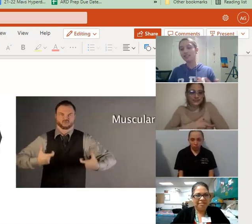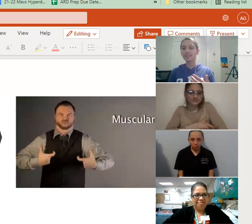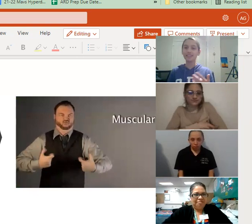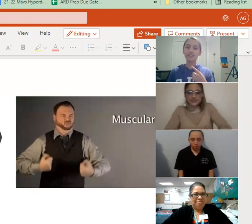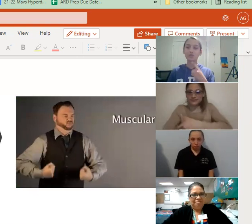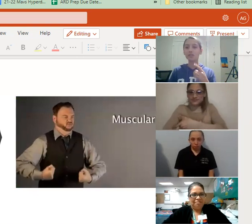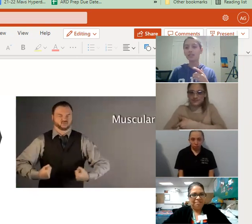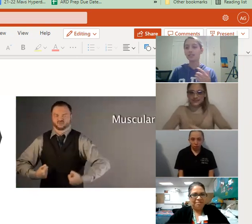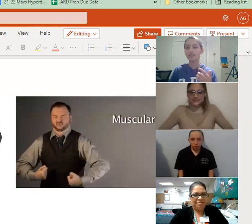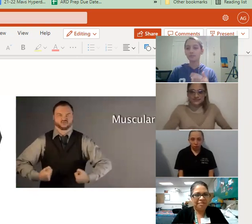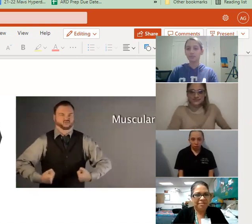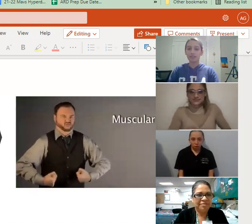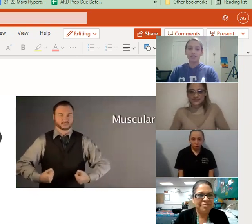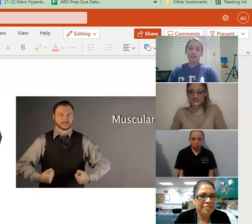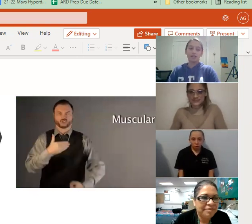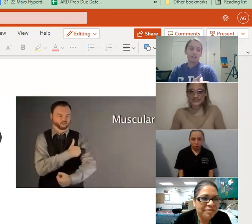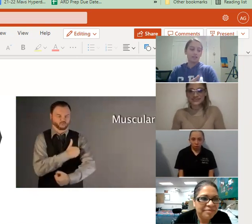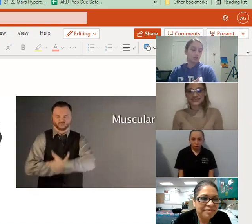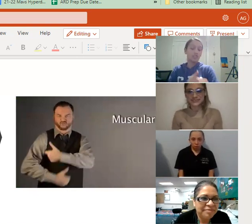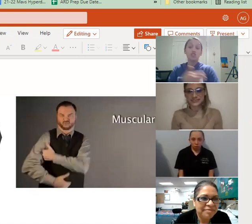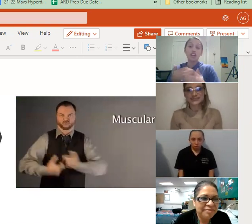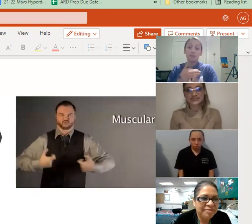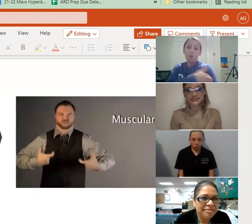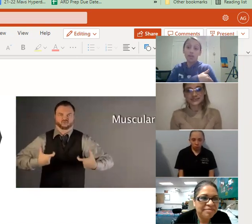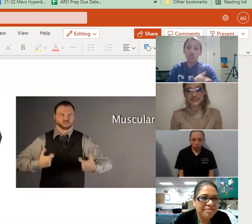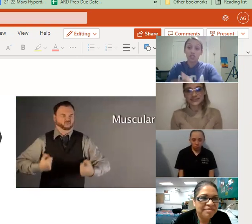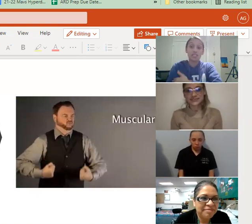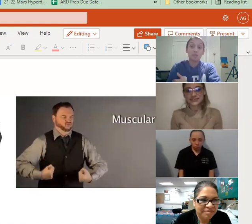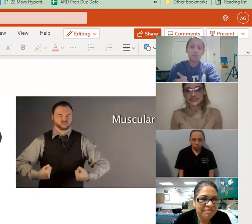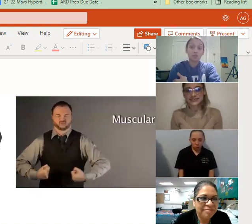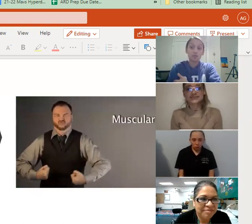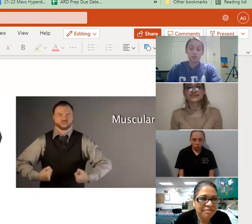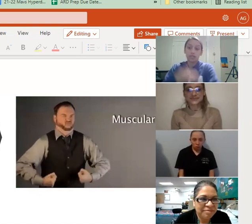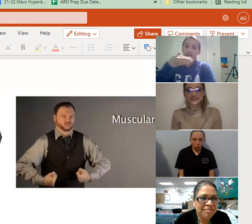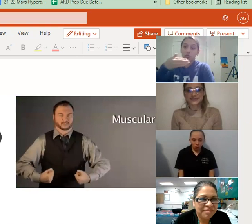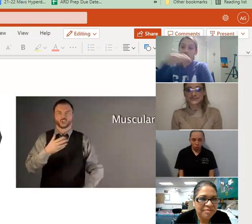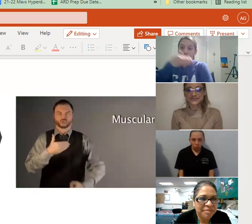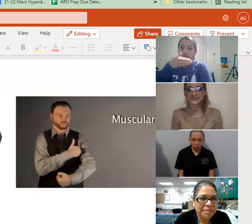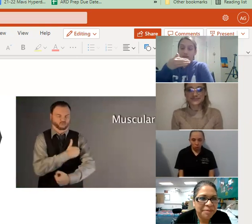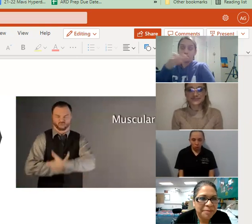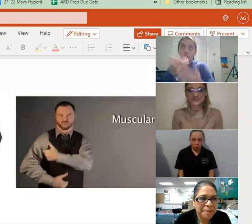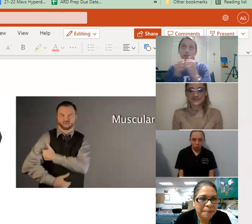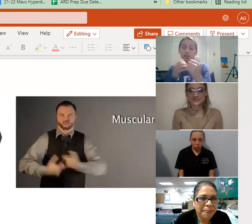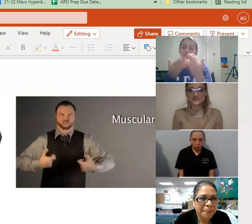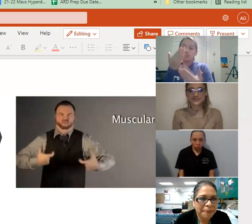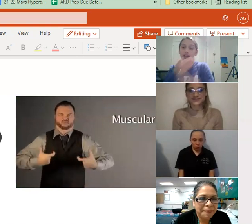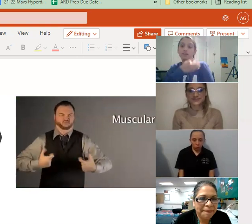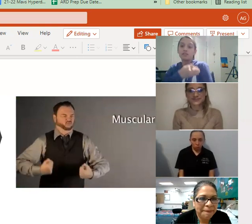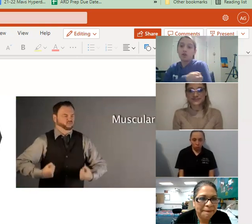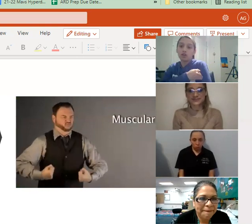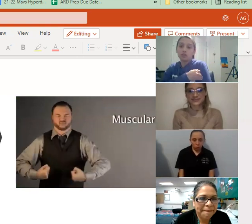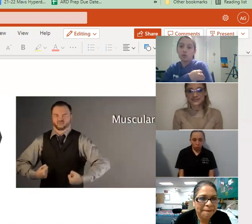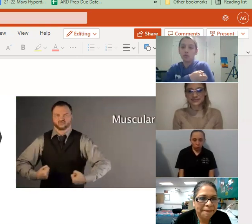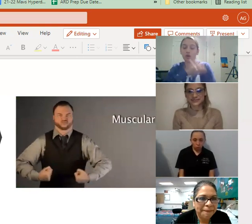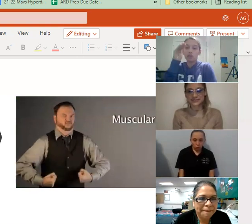I mean, it's really, so he just kind of points to his muscles. So like with his